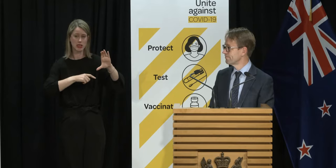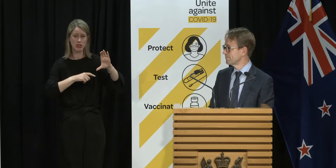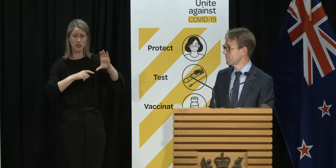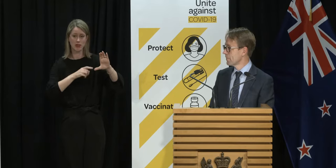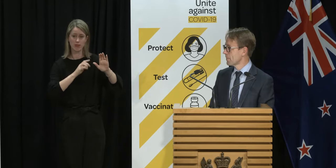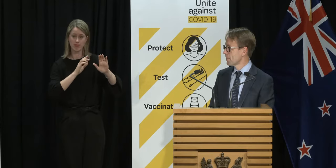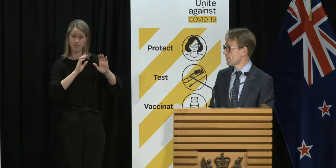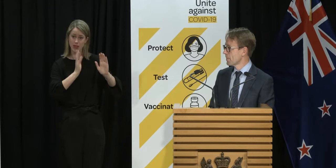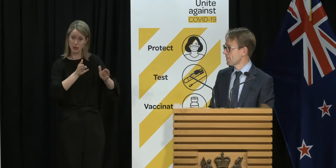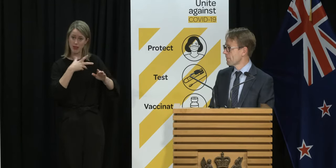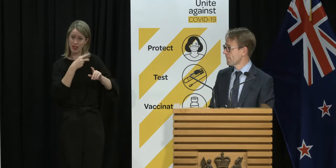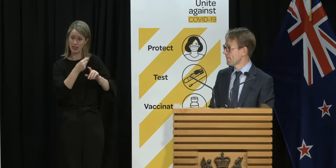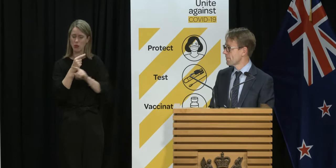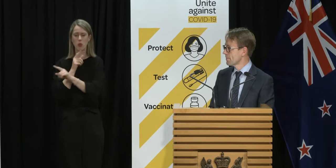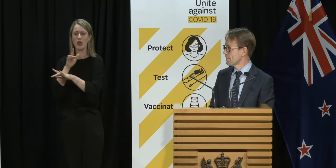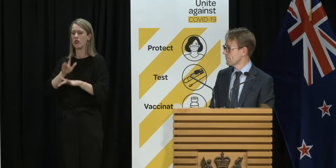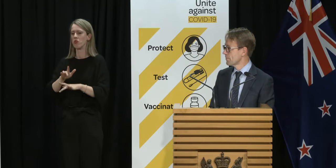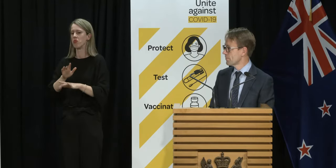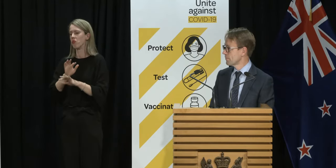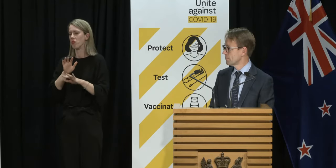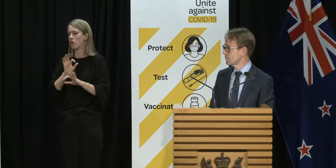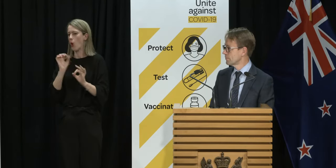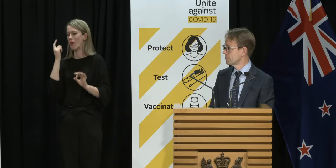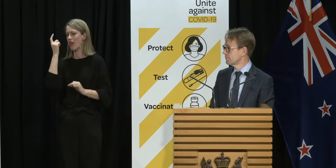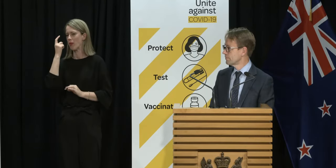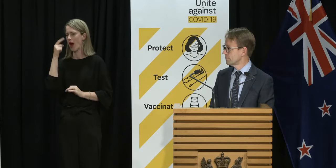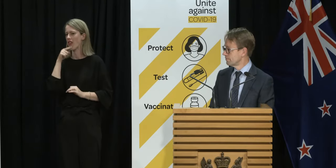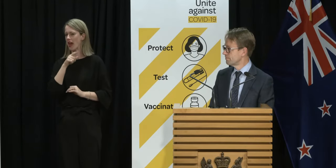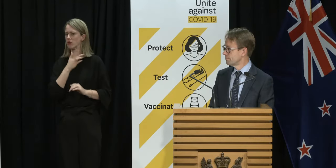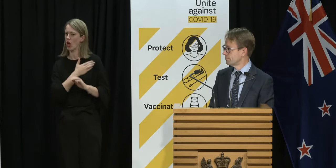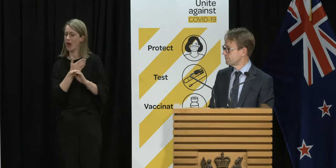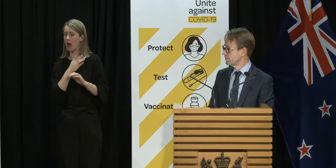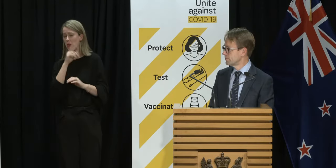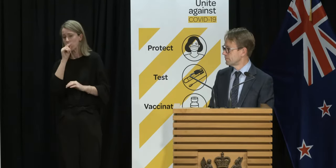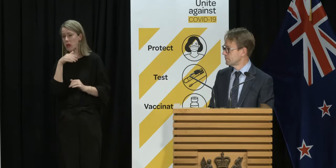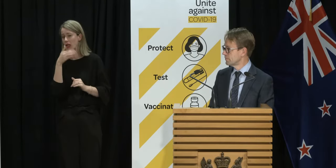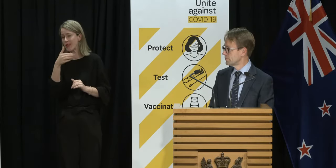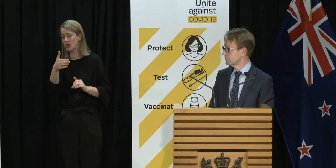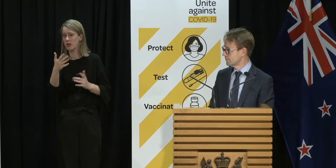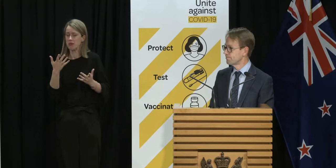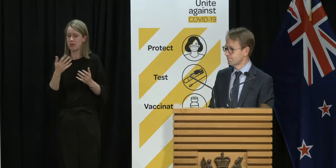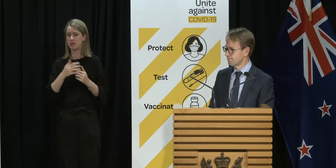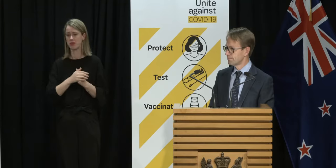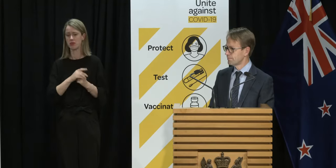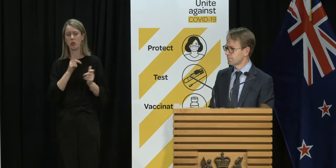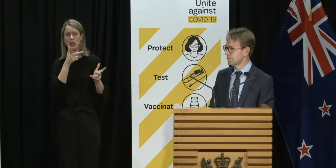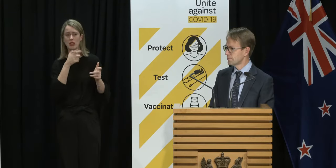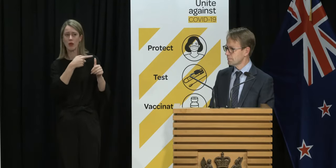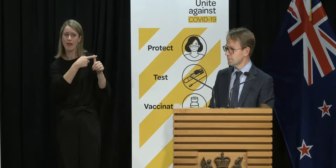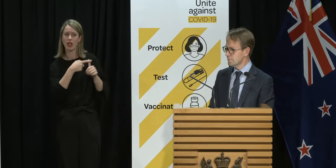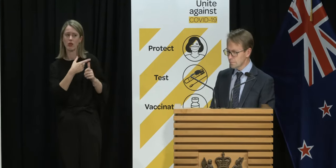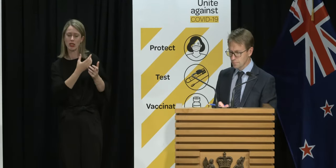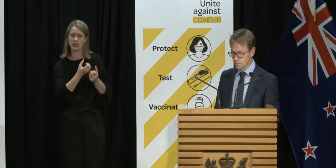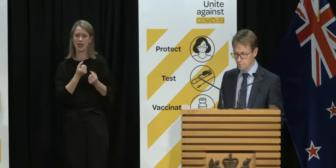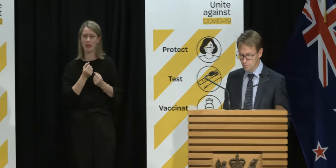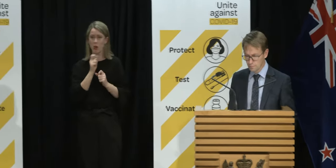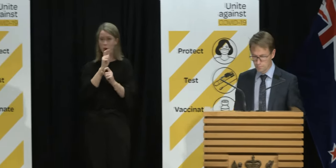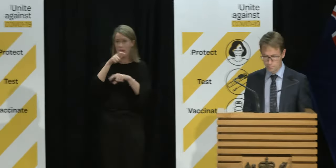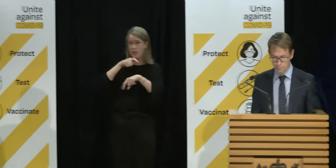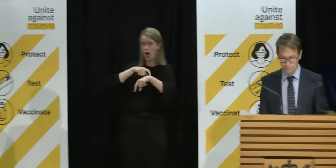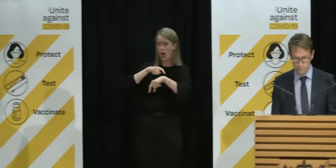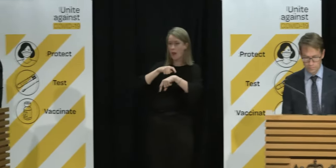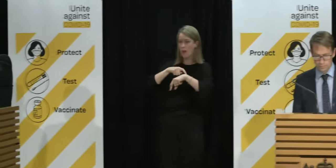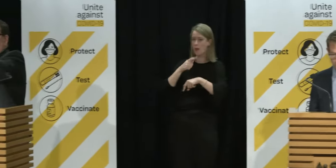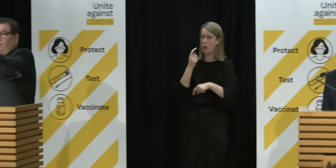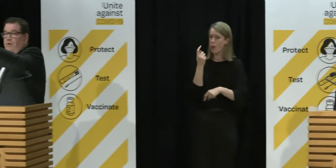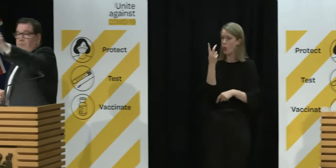It's an ongoing process and we never rule out the idea that we may go there. We continue to listen to the advice we get. I'm conscious of our time so